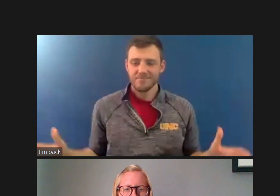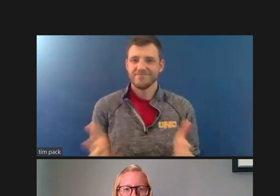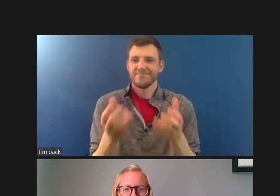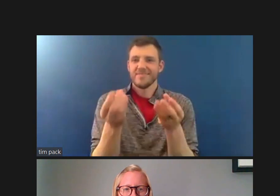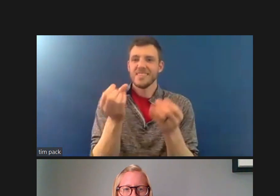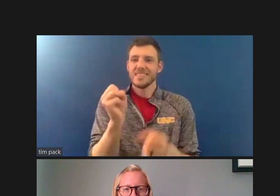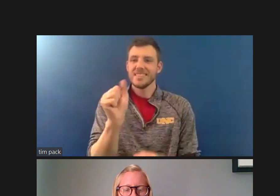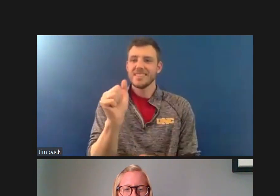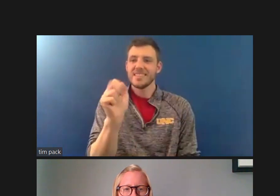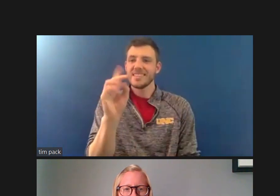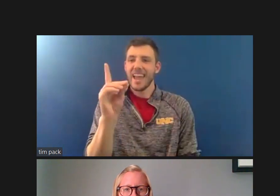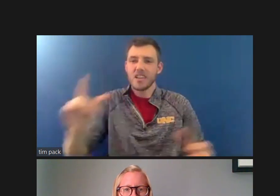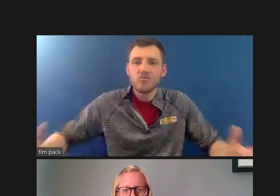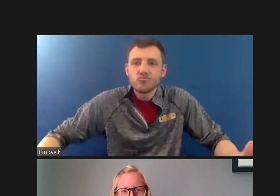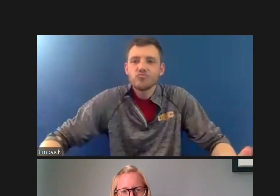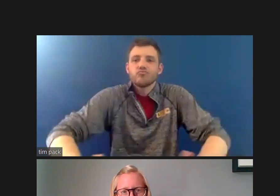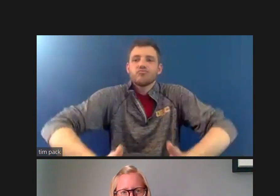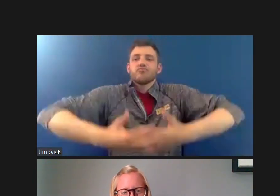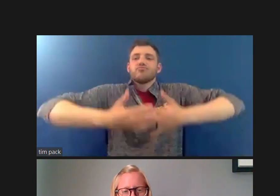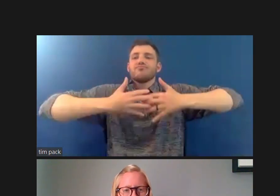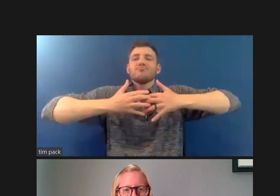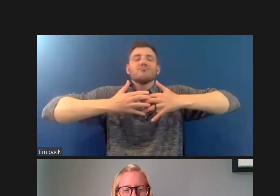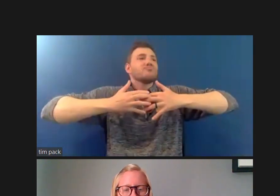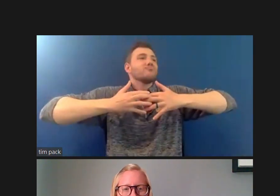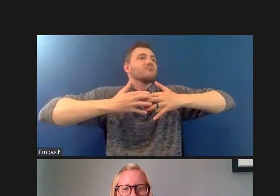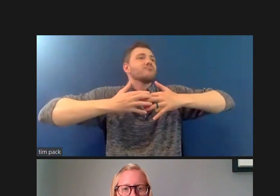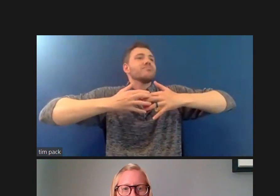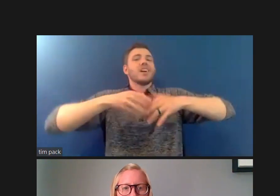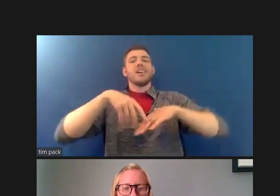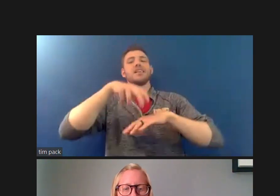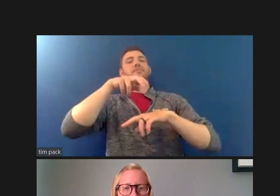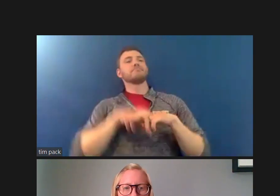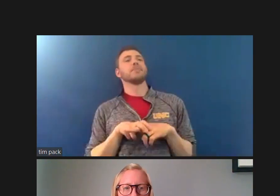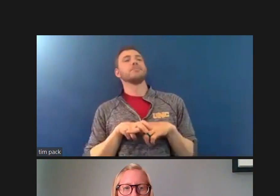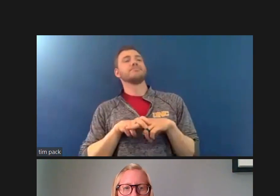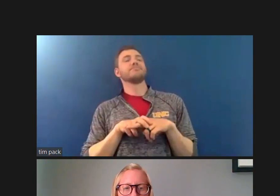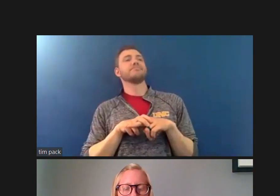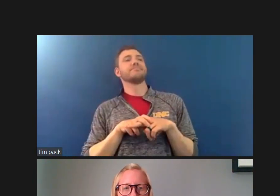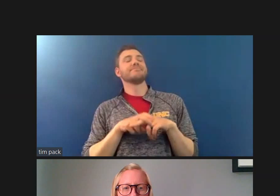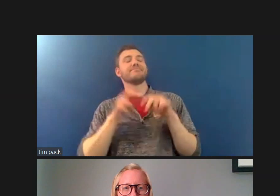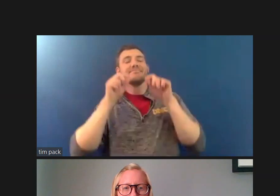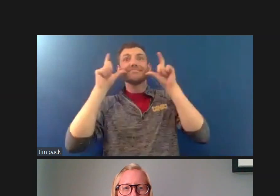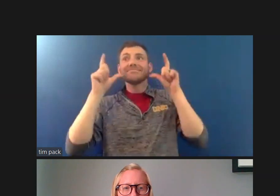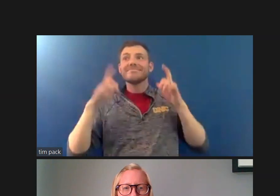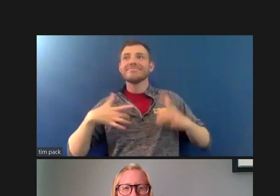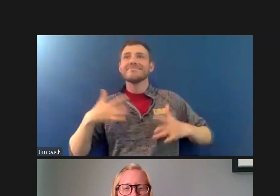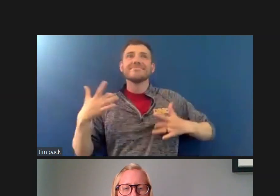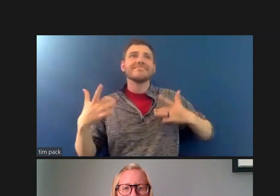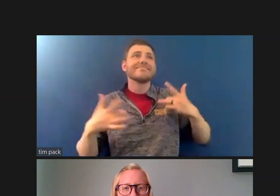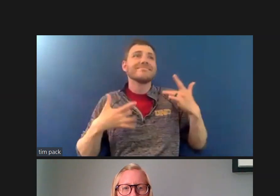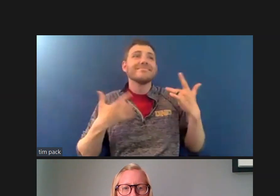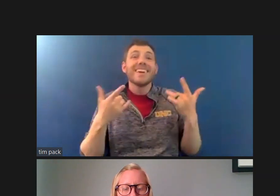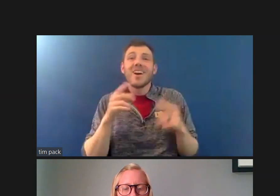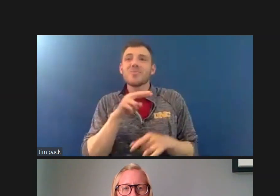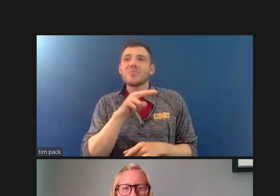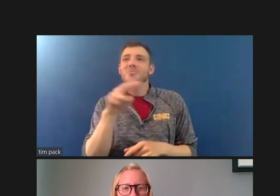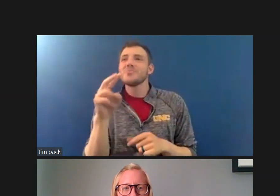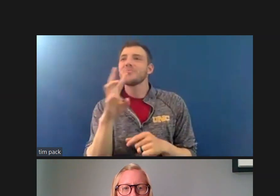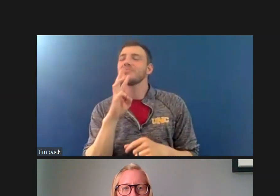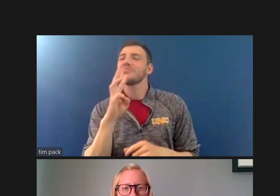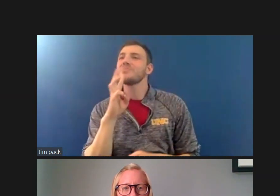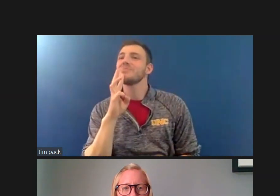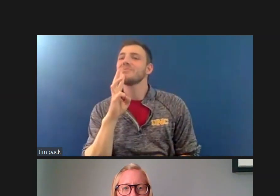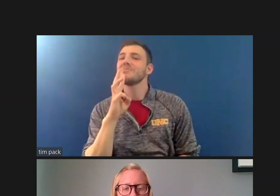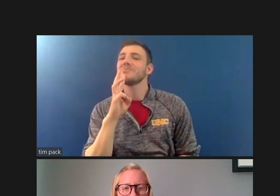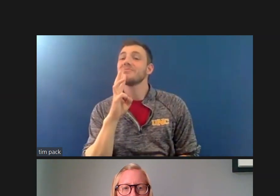against his chest. He sat back and looked at the water with bright, excited eyes. "Ralph!" The fat